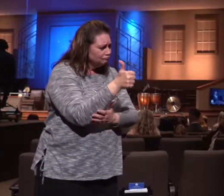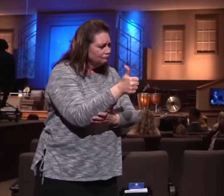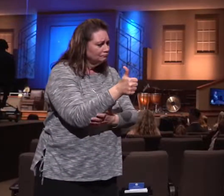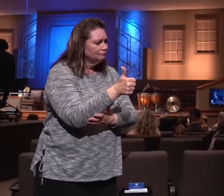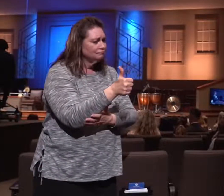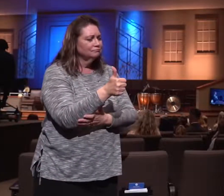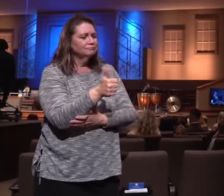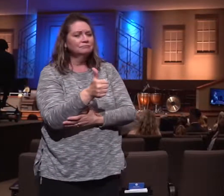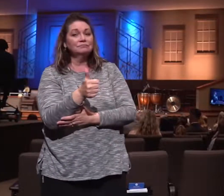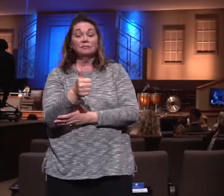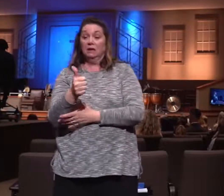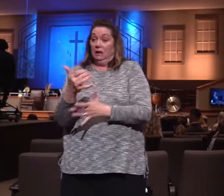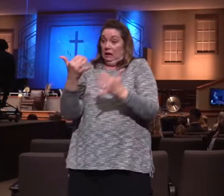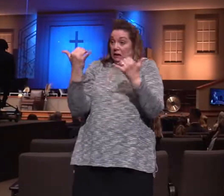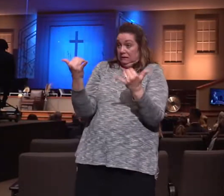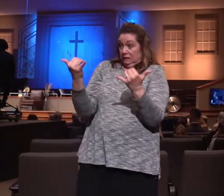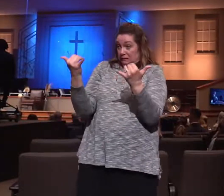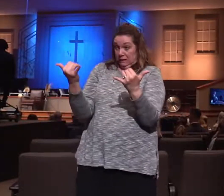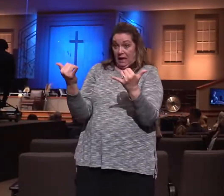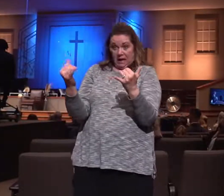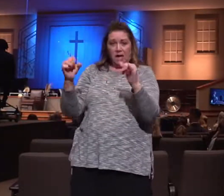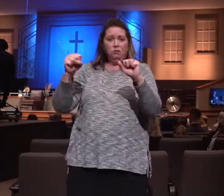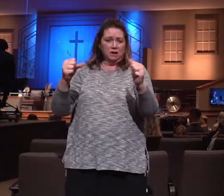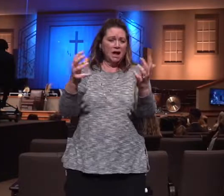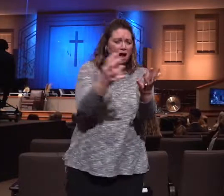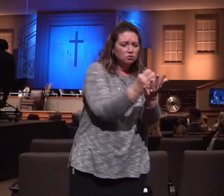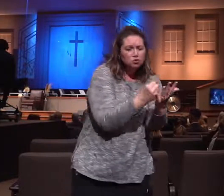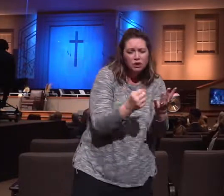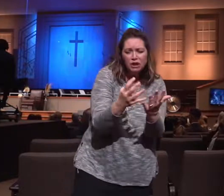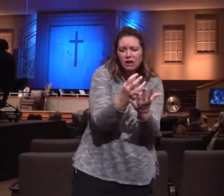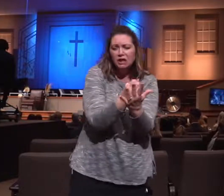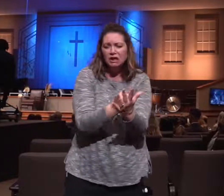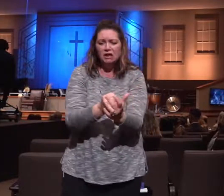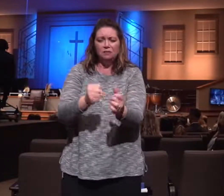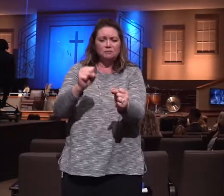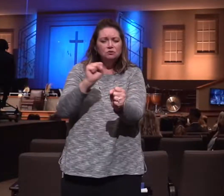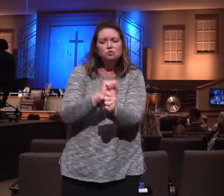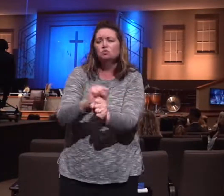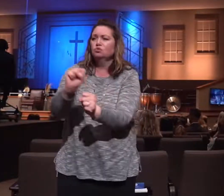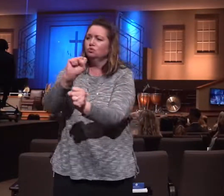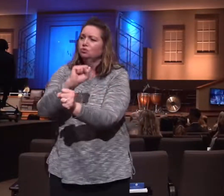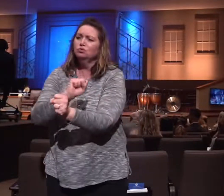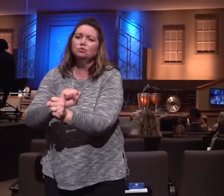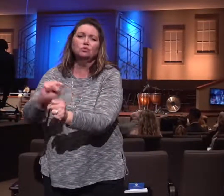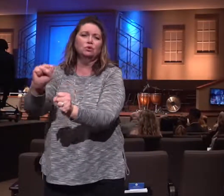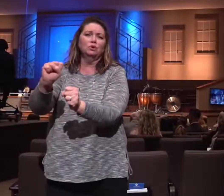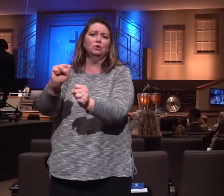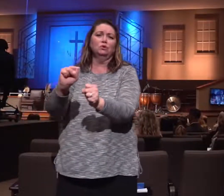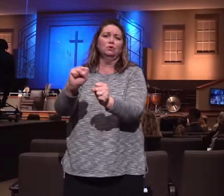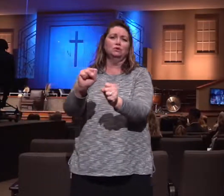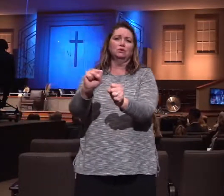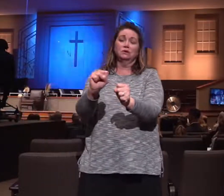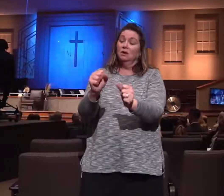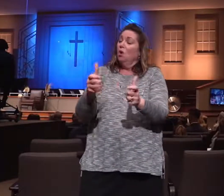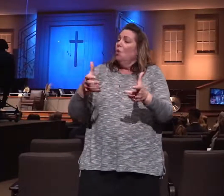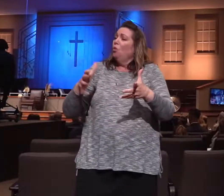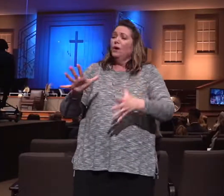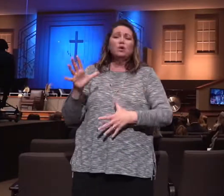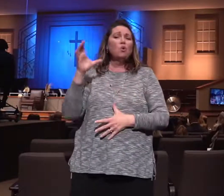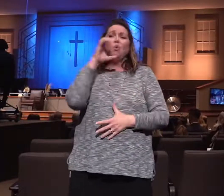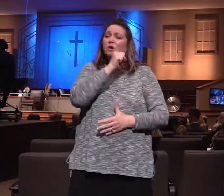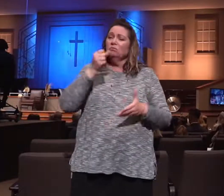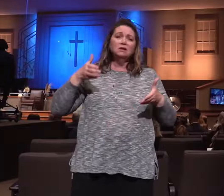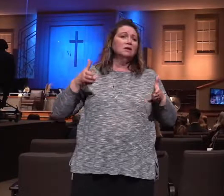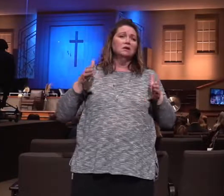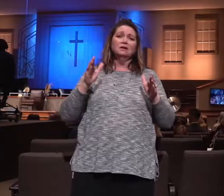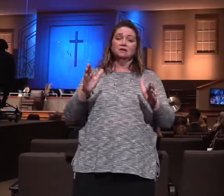done. Today we reap or miss our golden harvest. Today